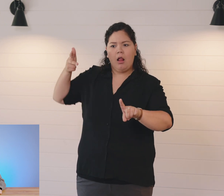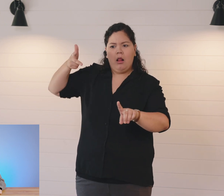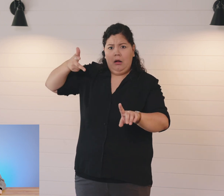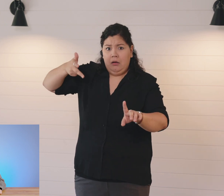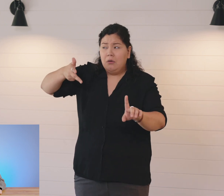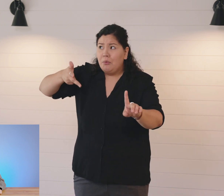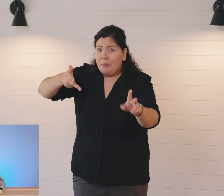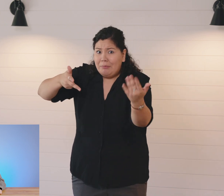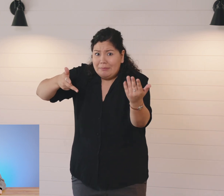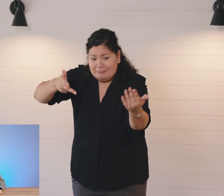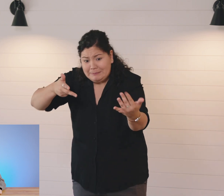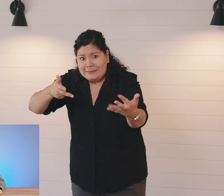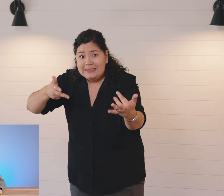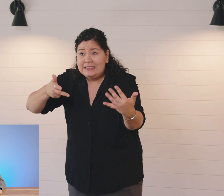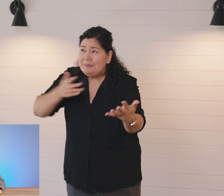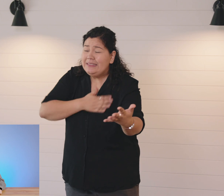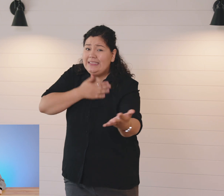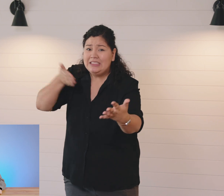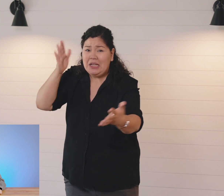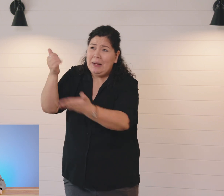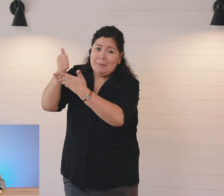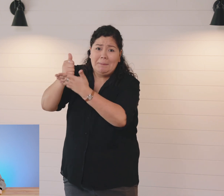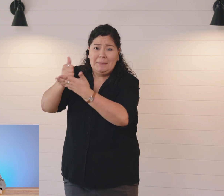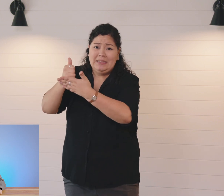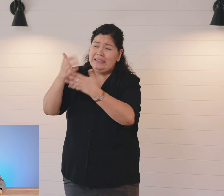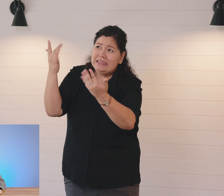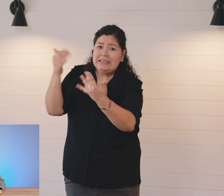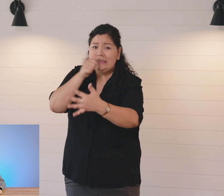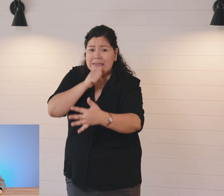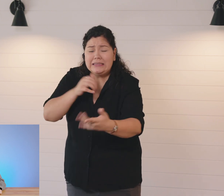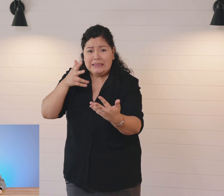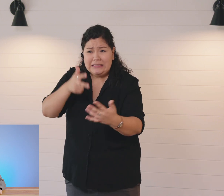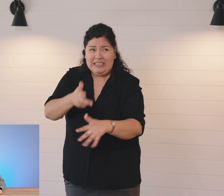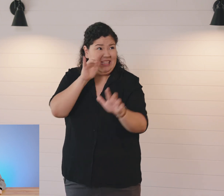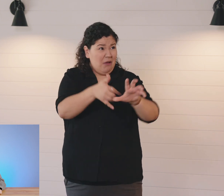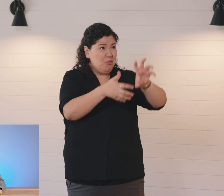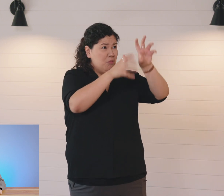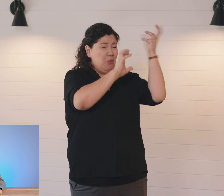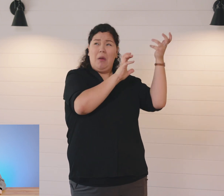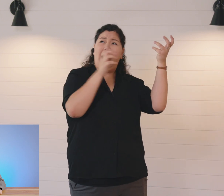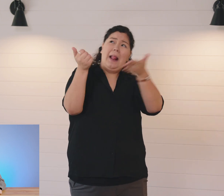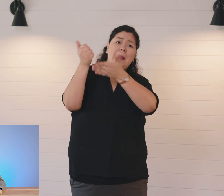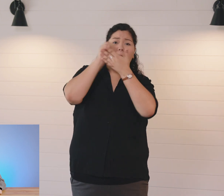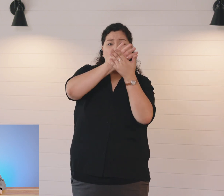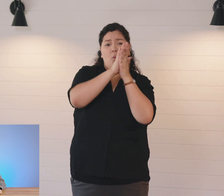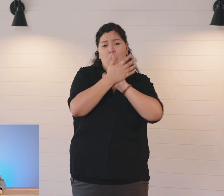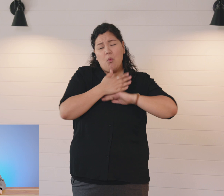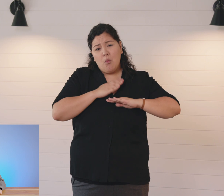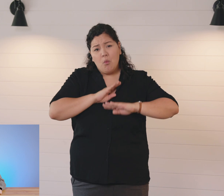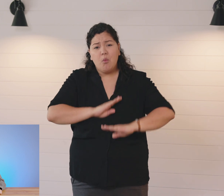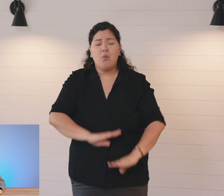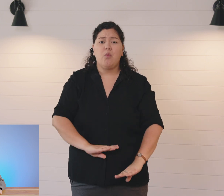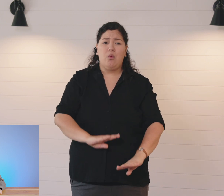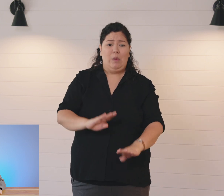pleading with God that something will happen, pleading with God that the chaos that we're currently finding ourselves in, the careening down the hill, wondering